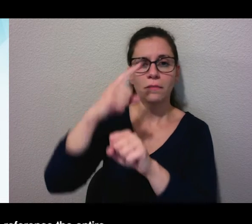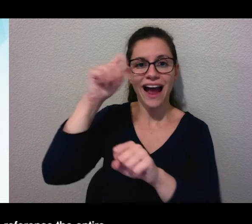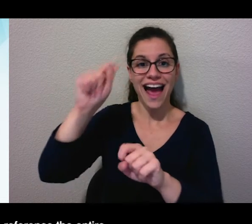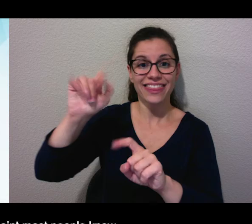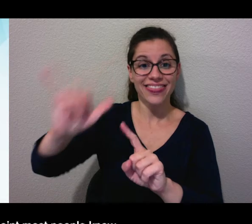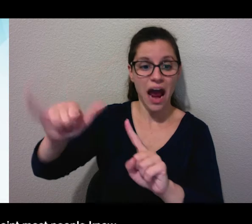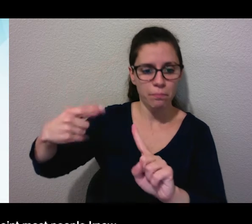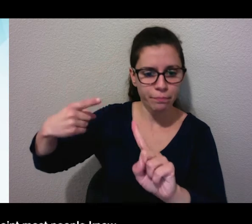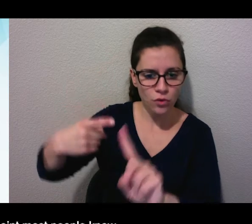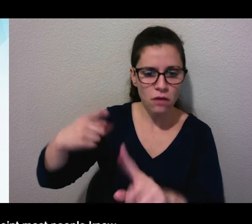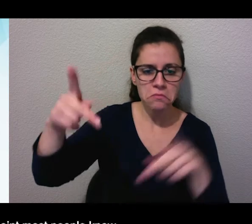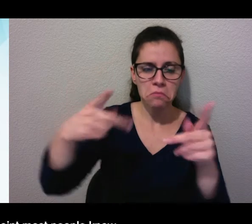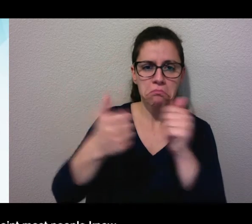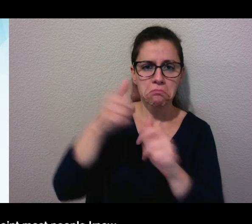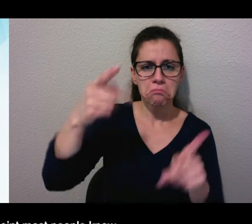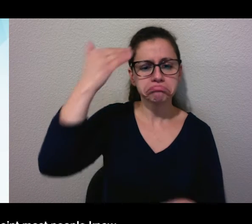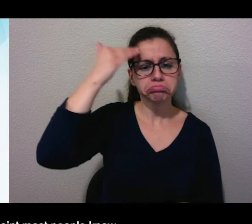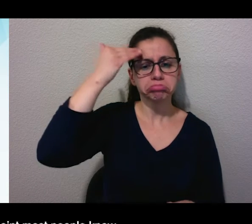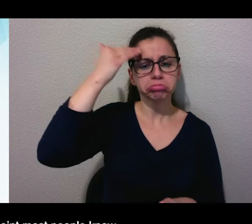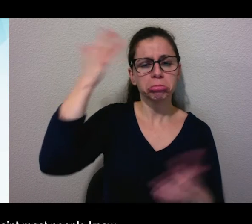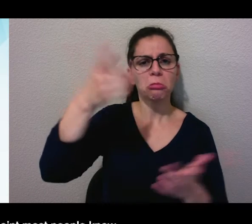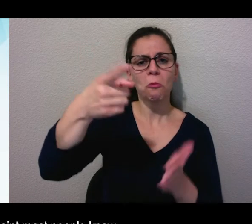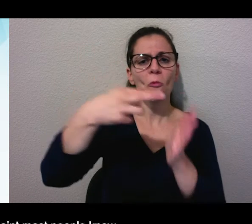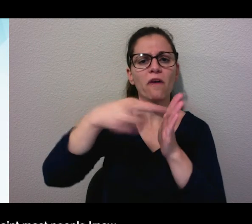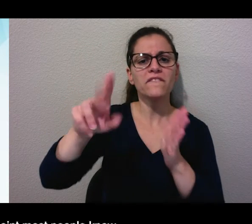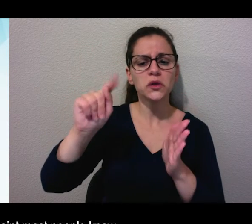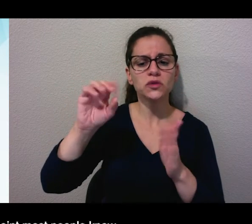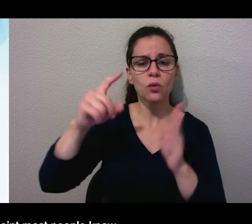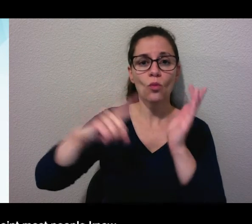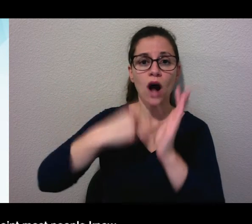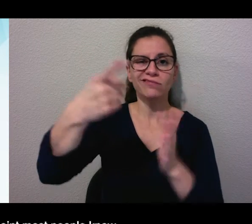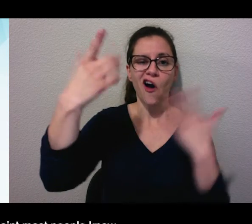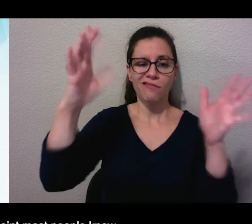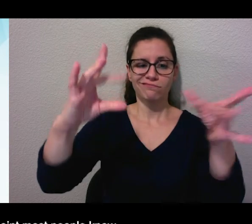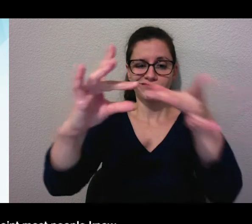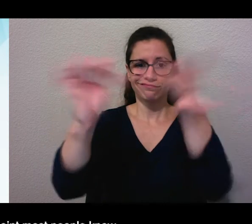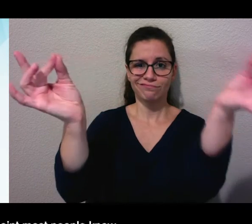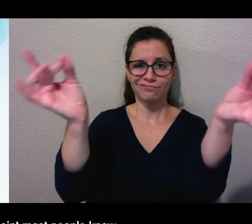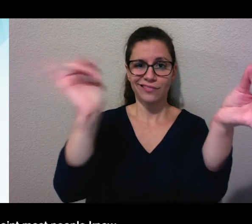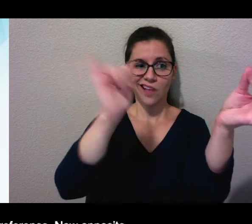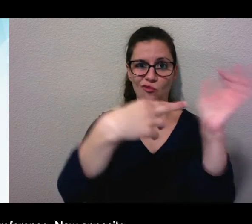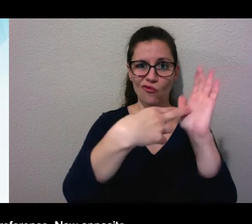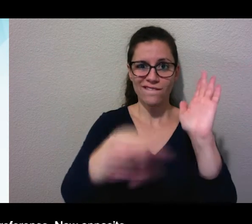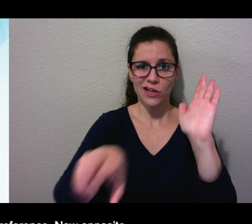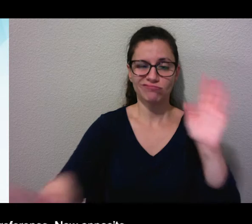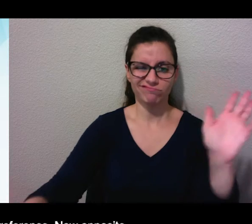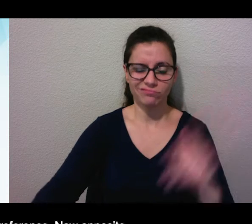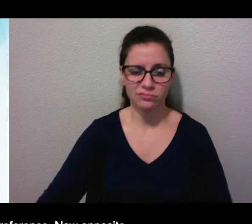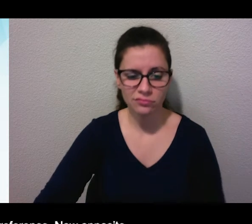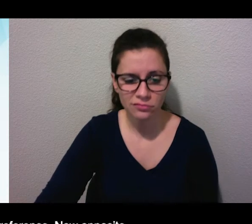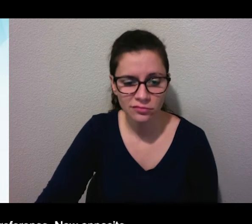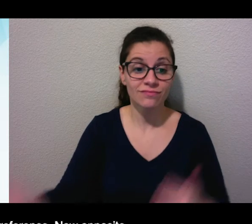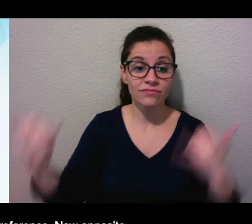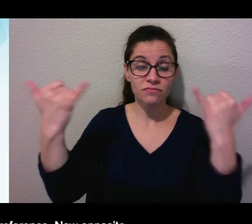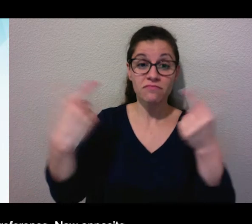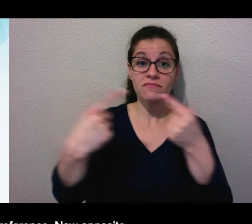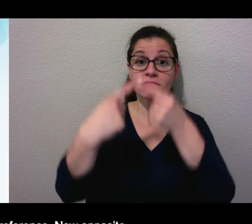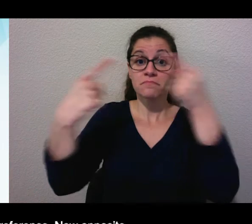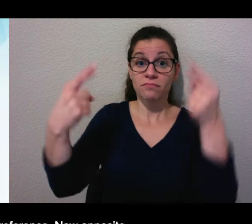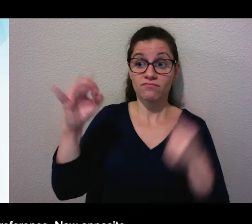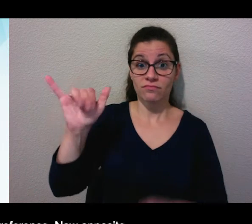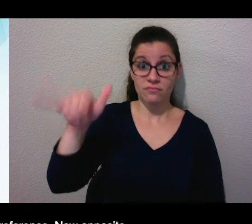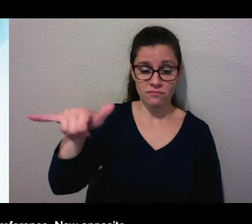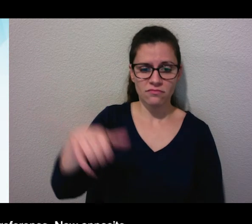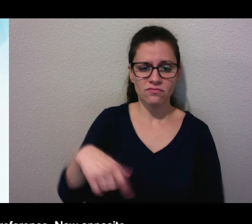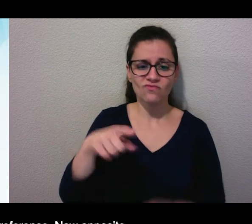word again, but just use the acronym, because at that point, most people will know what you're referring to once you've already made that